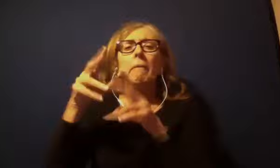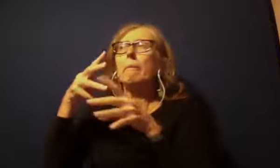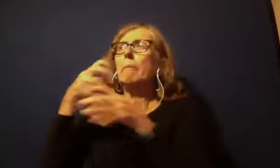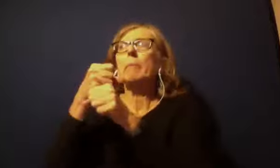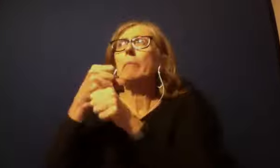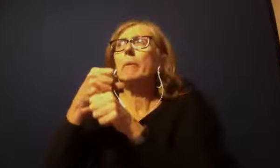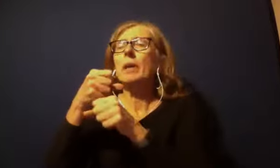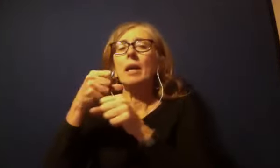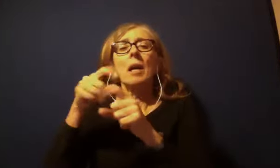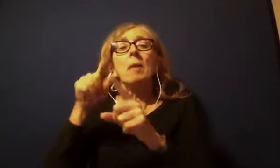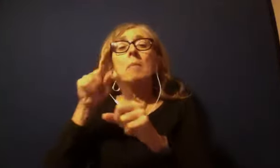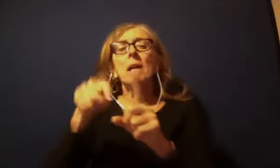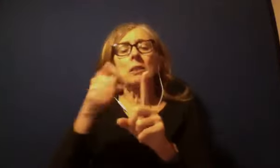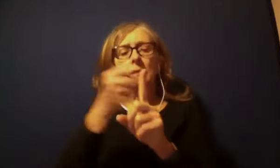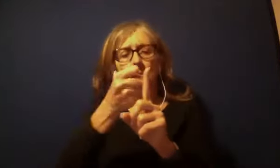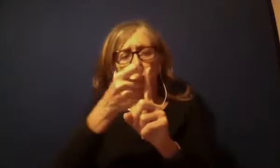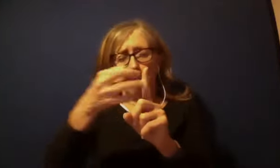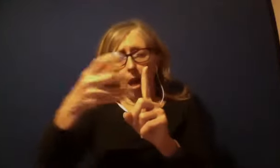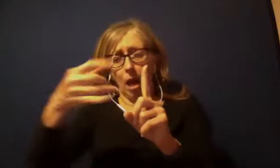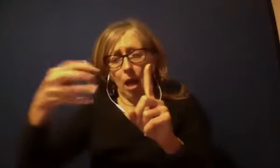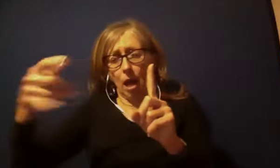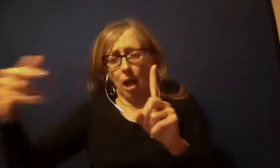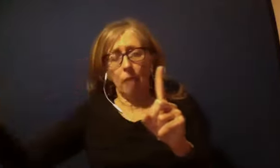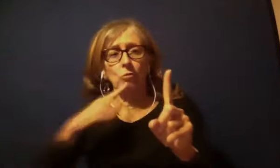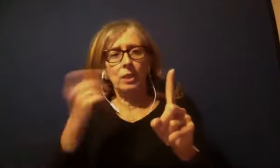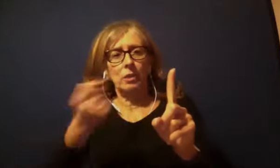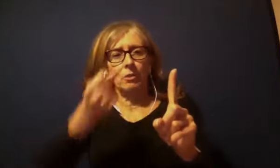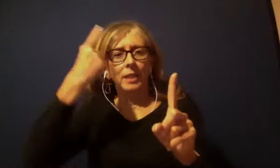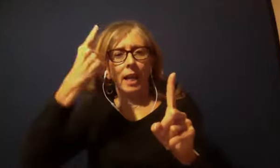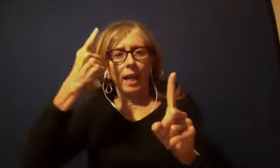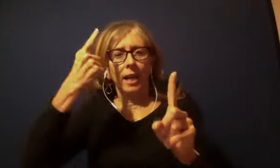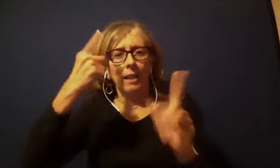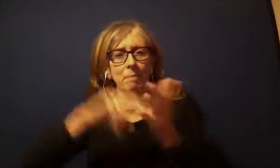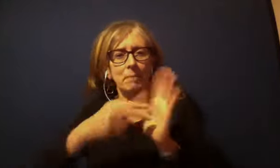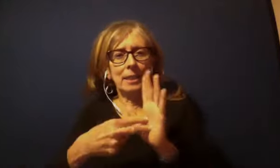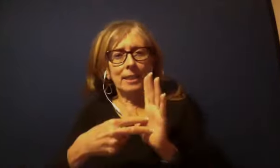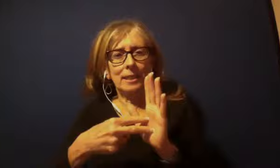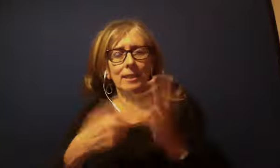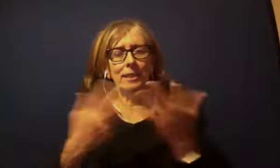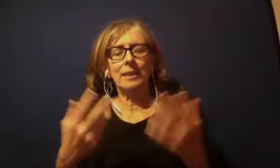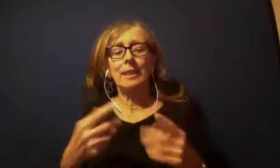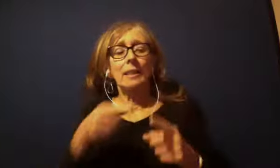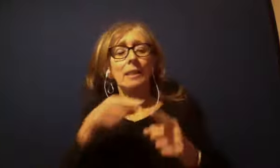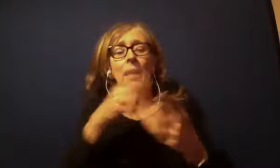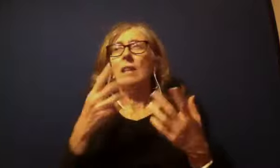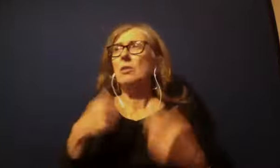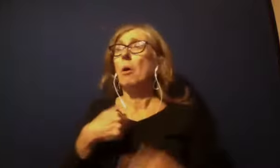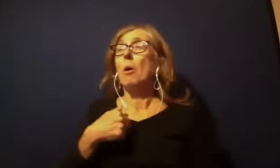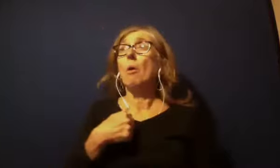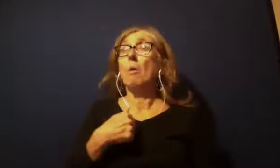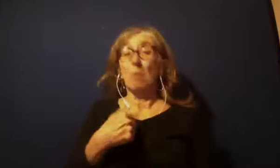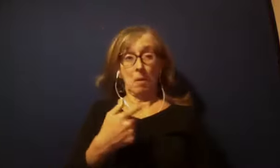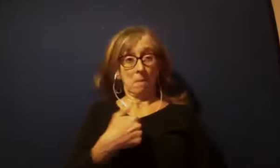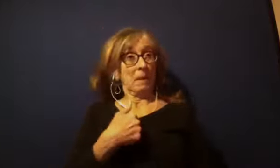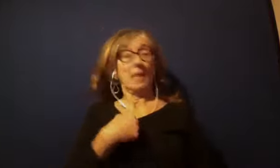whole instruction manual behind it. And you know, I can't possibly expect to go in there and understand it. Well, I